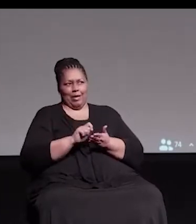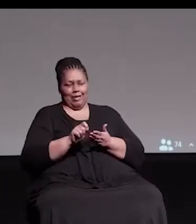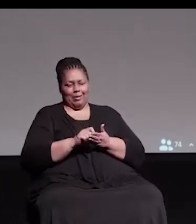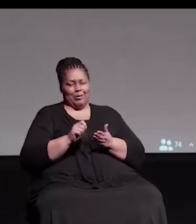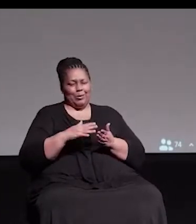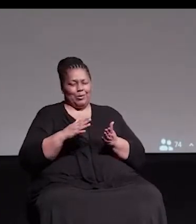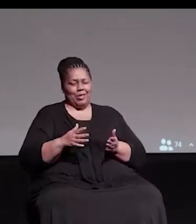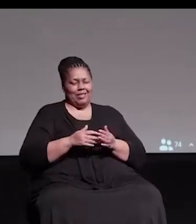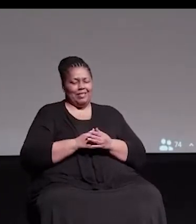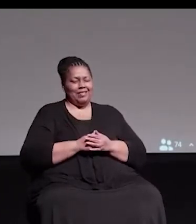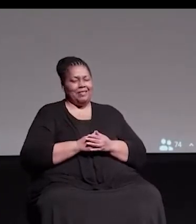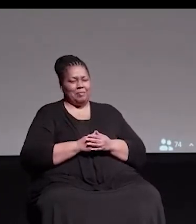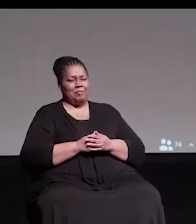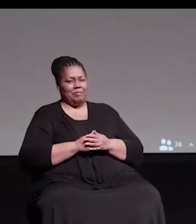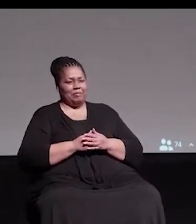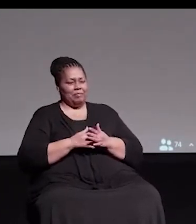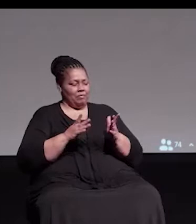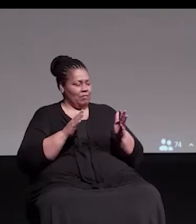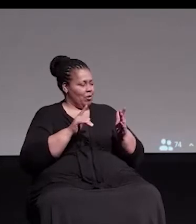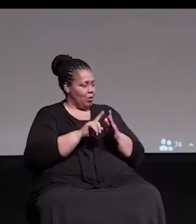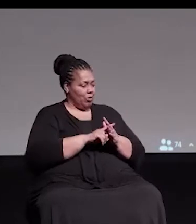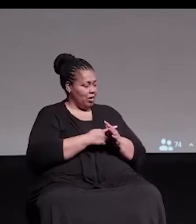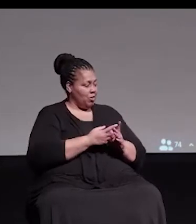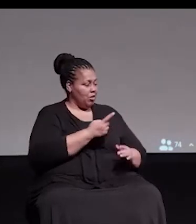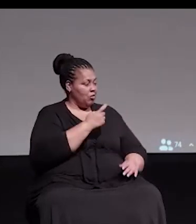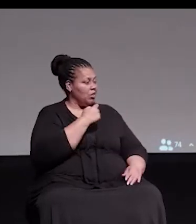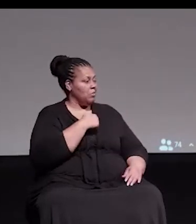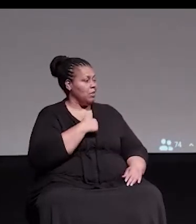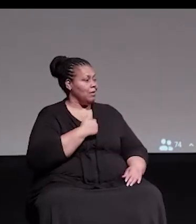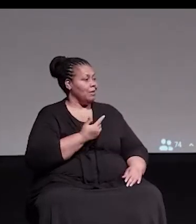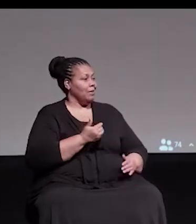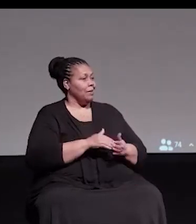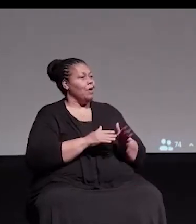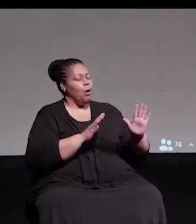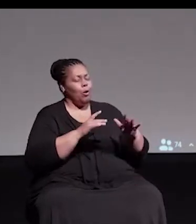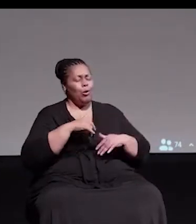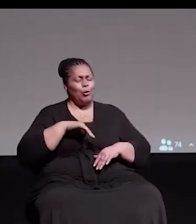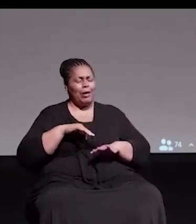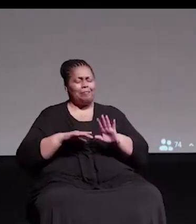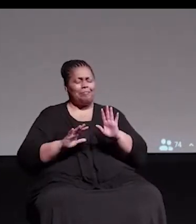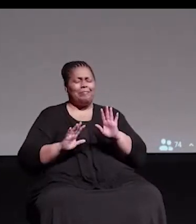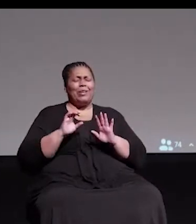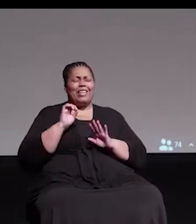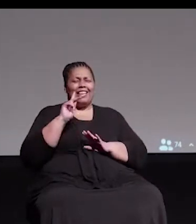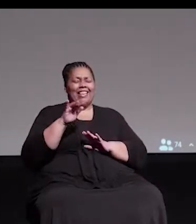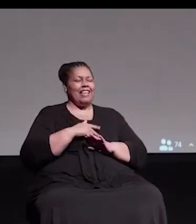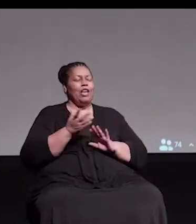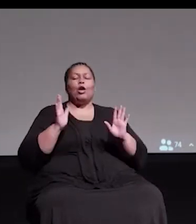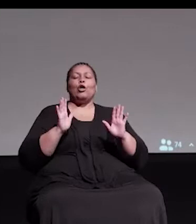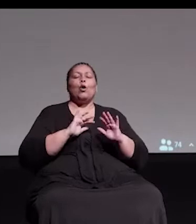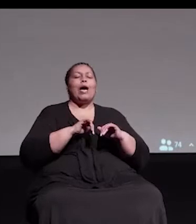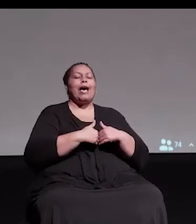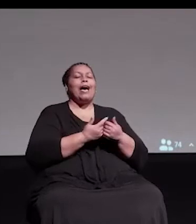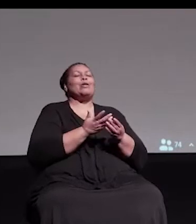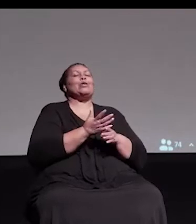students. What was the original question again? Oh, about the credit, and I feared on. Yeah, well, it's just how you receive them.